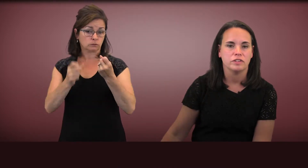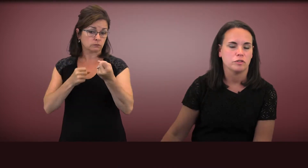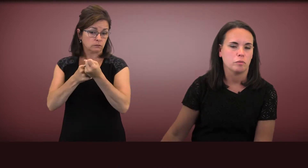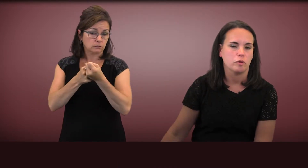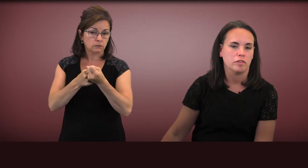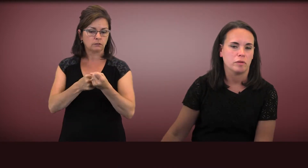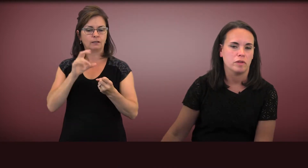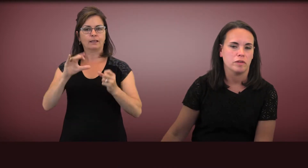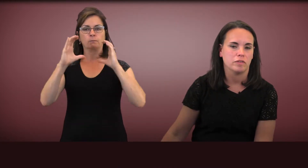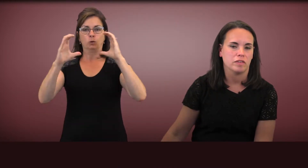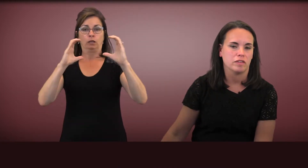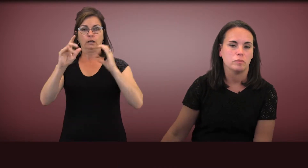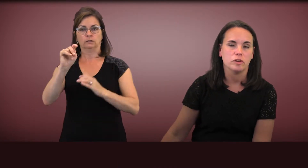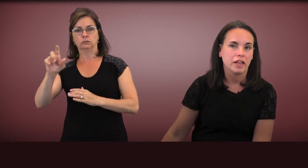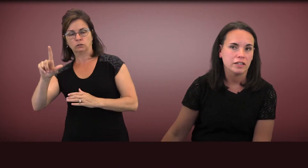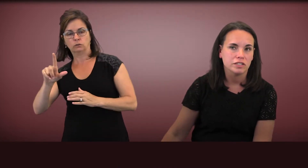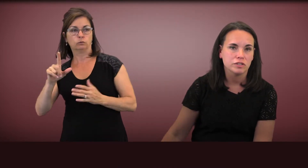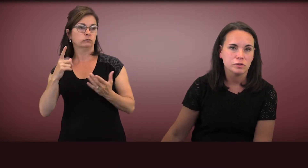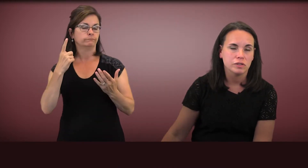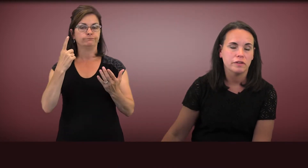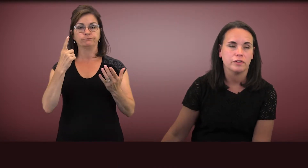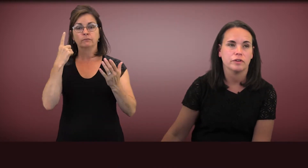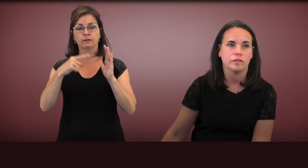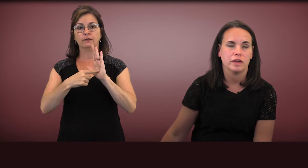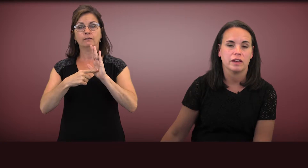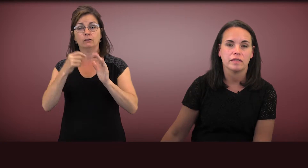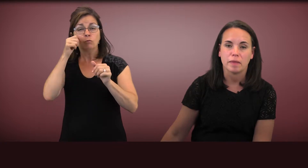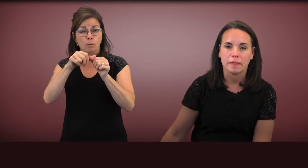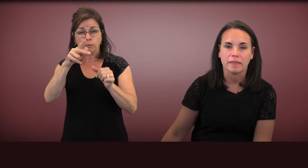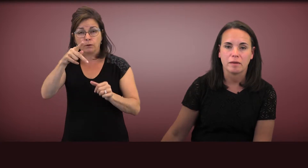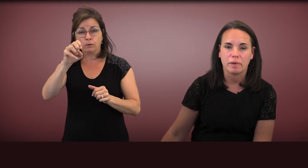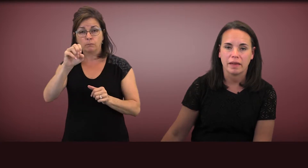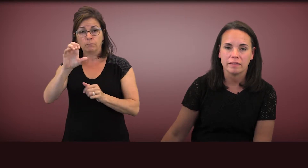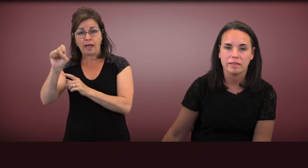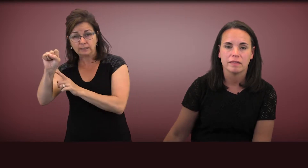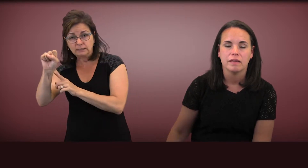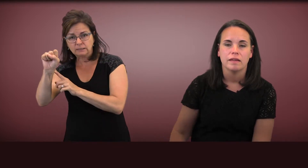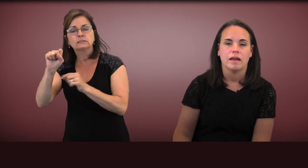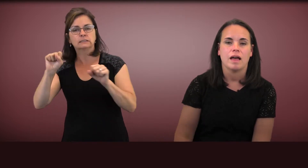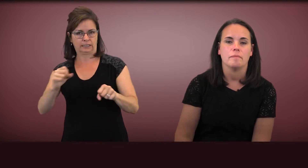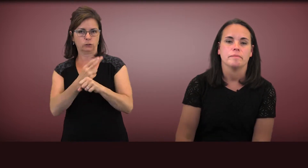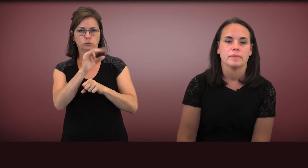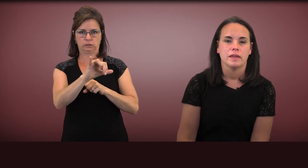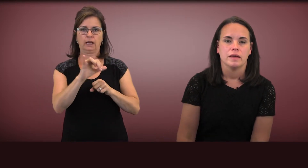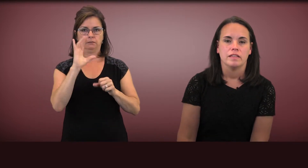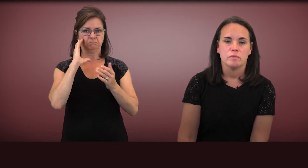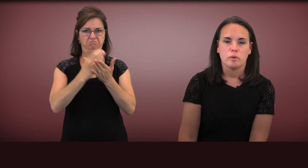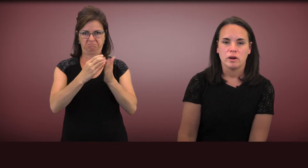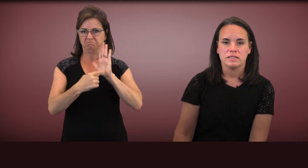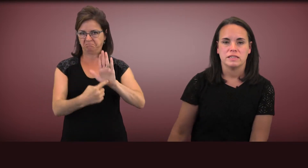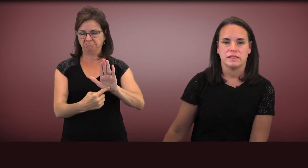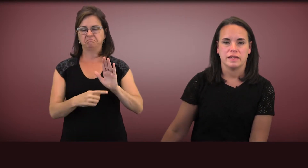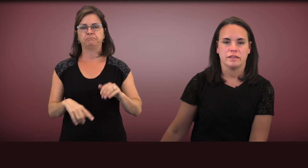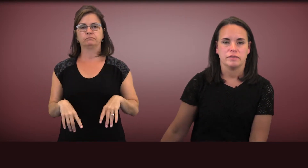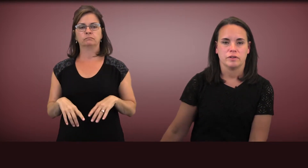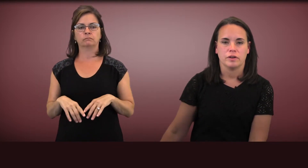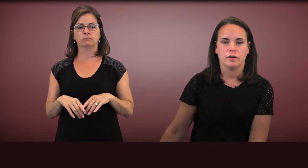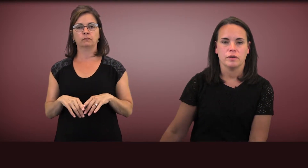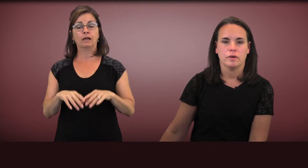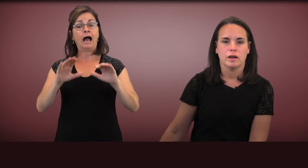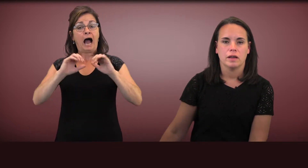about how visual supports can be used as a communication tool if you're using it as something like PECS. It's important to